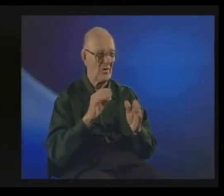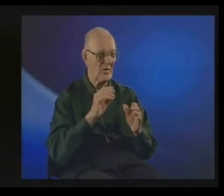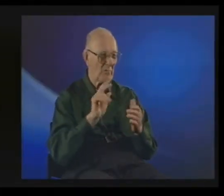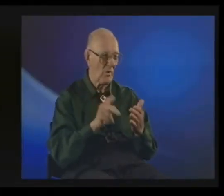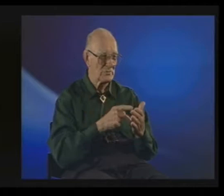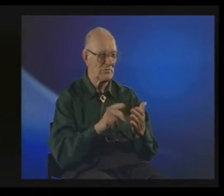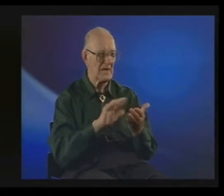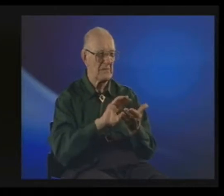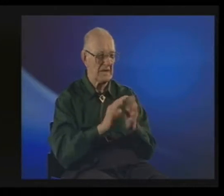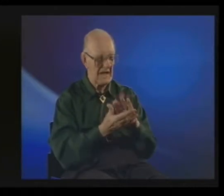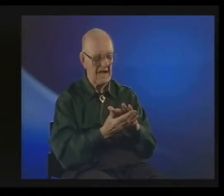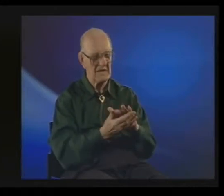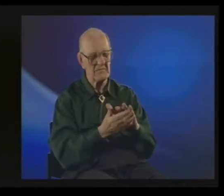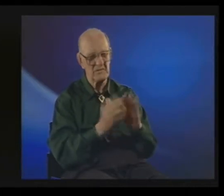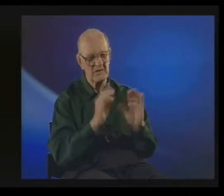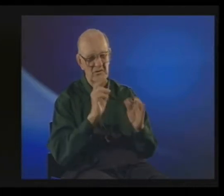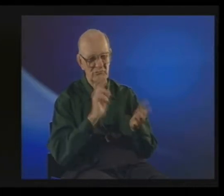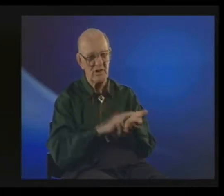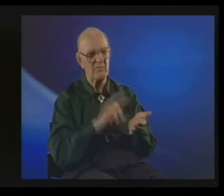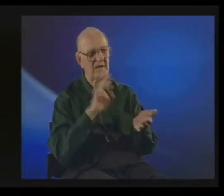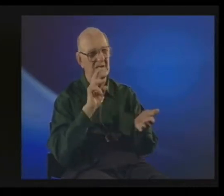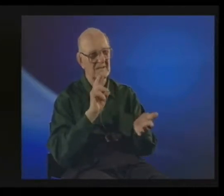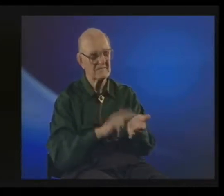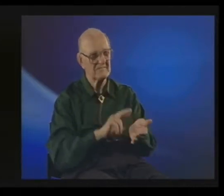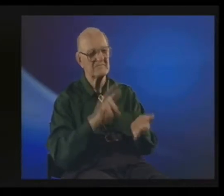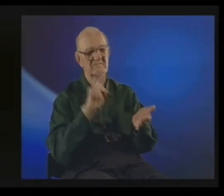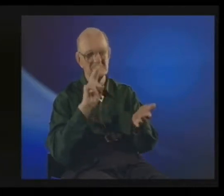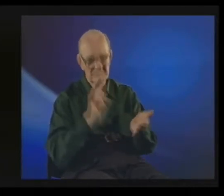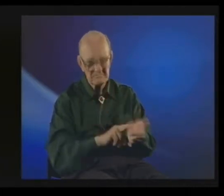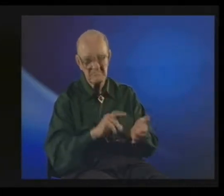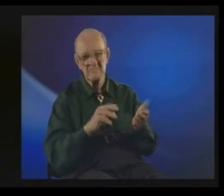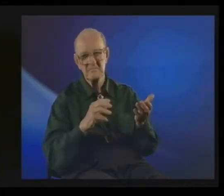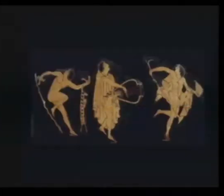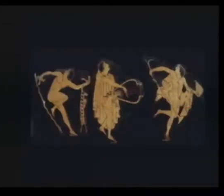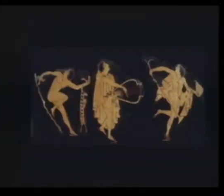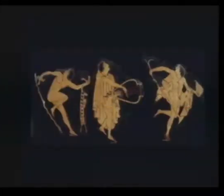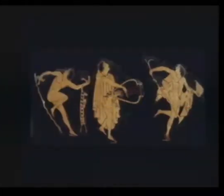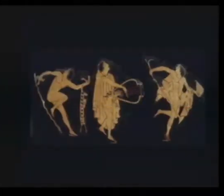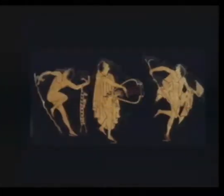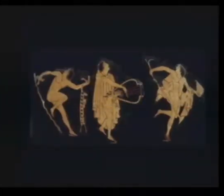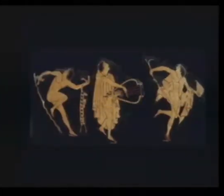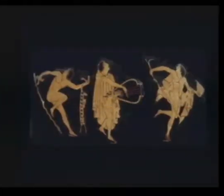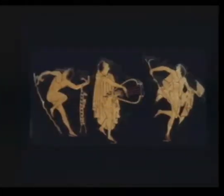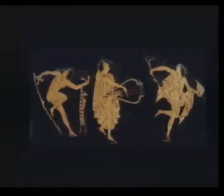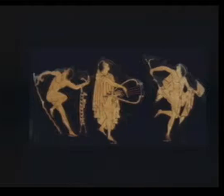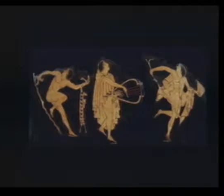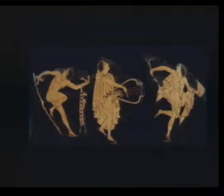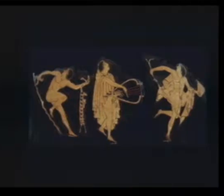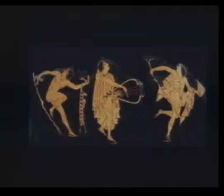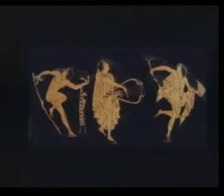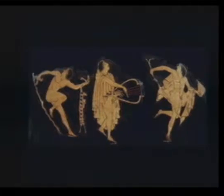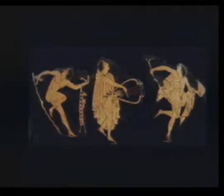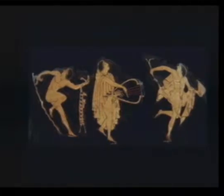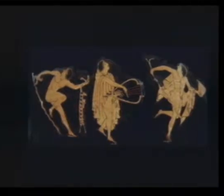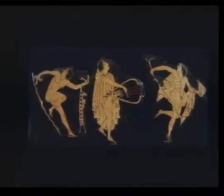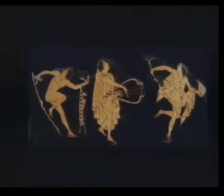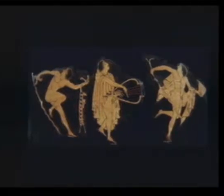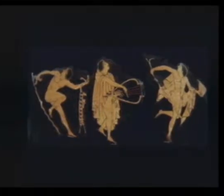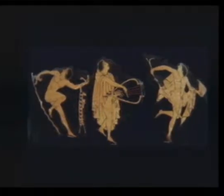No, poetry became rhythmic. And they have traveling singers